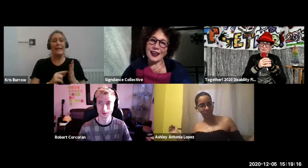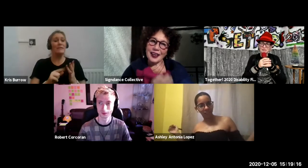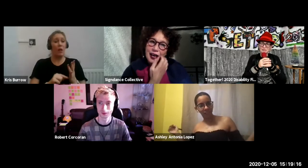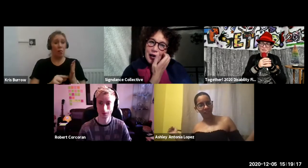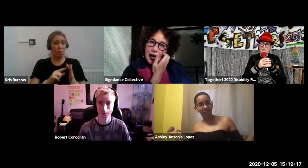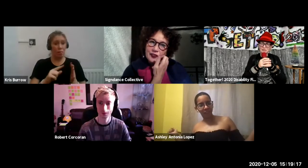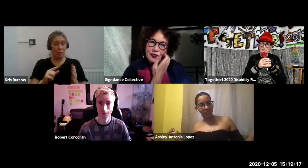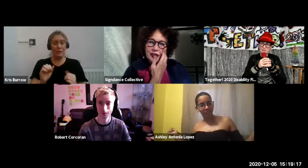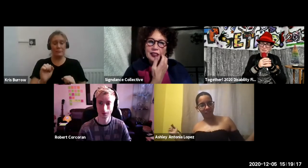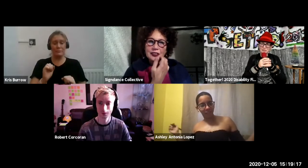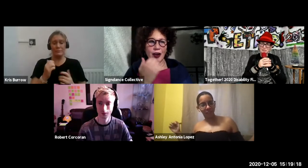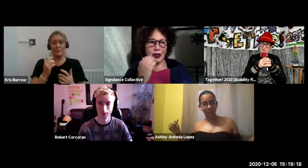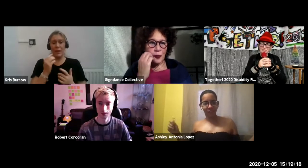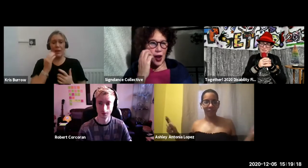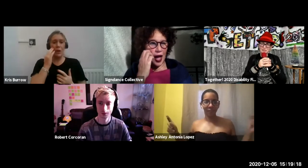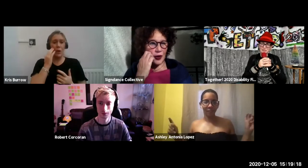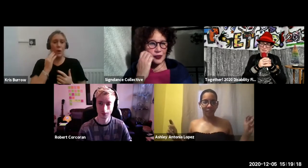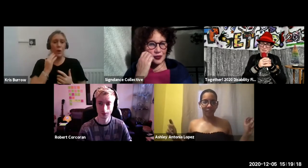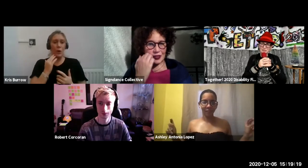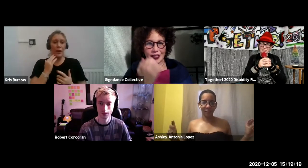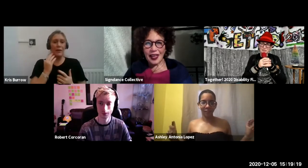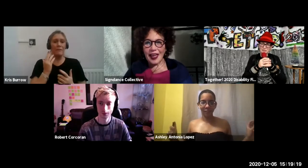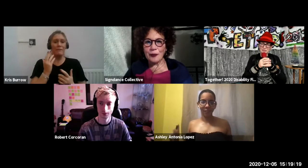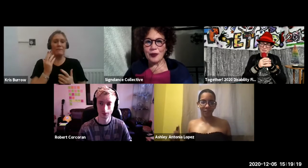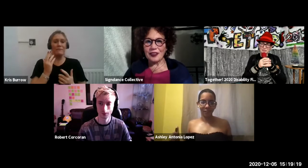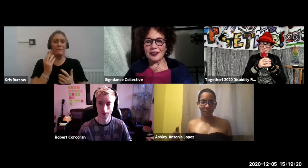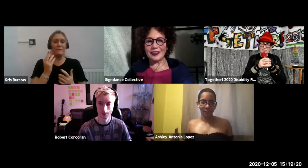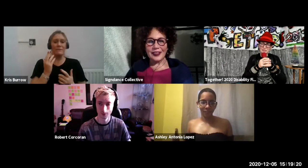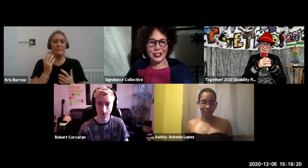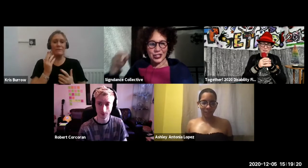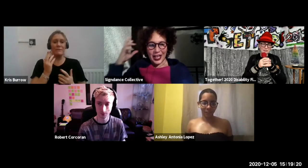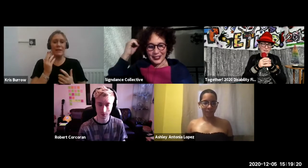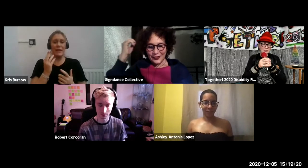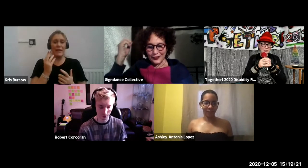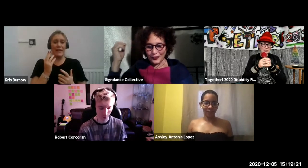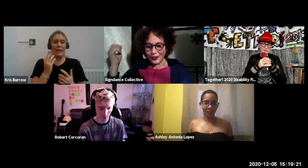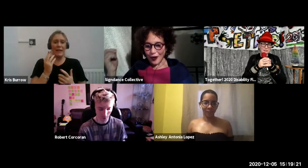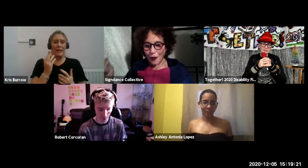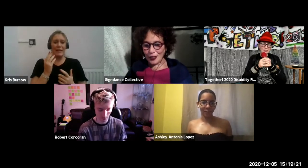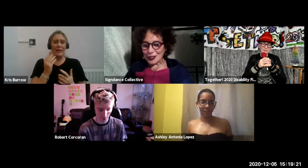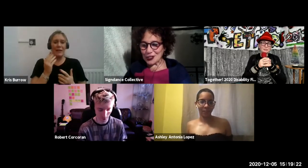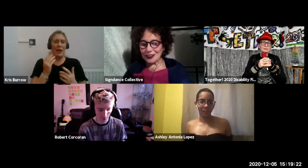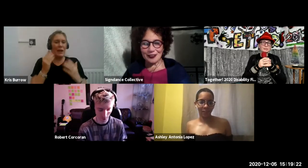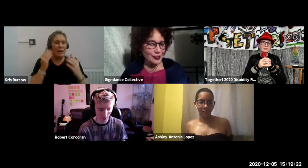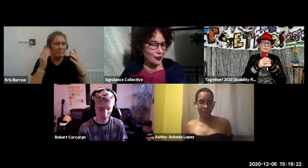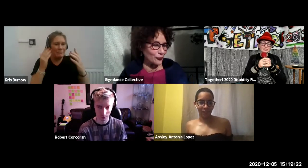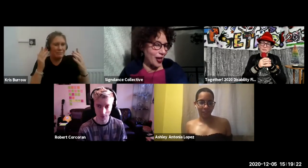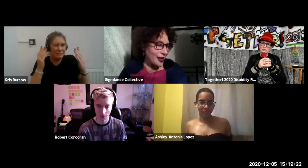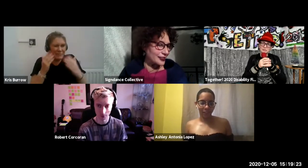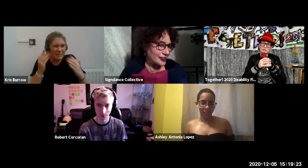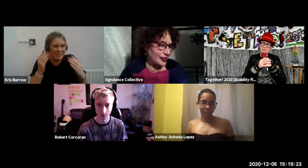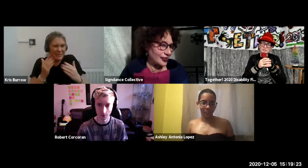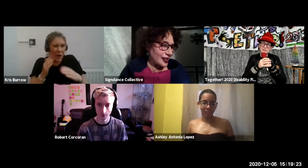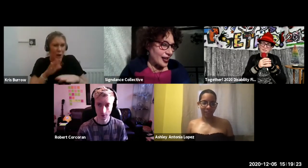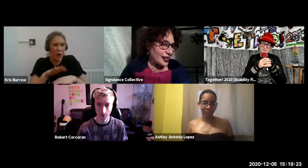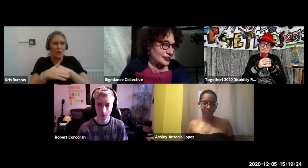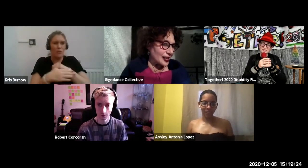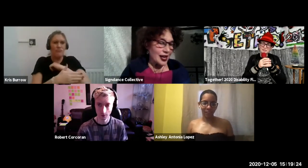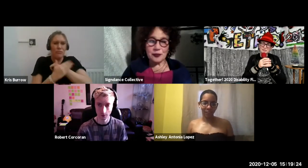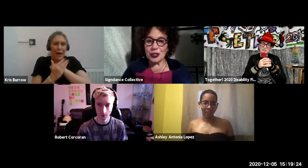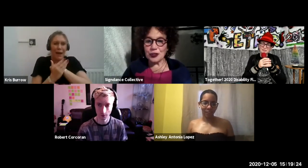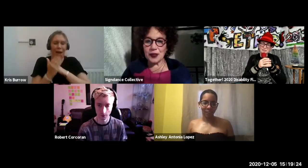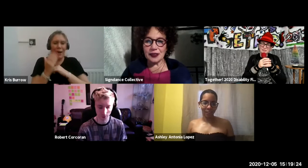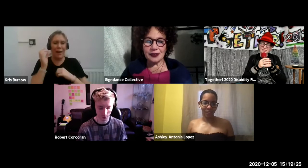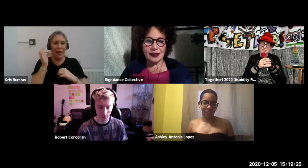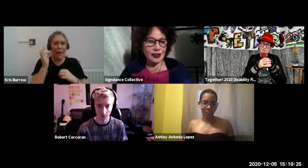I have dark brown hair with shades of orange and red, and